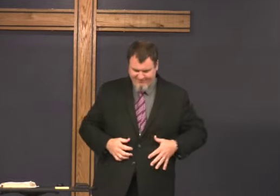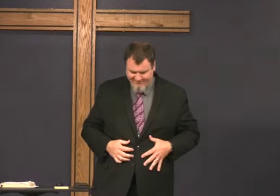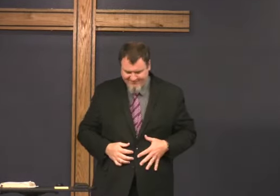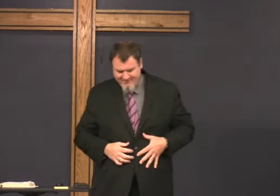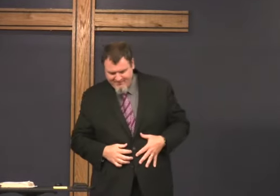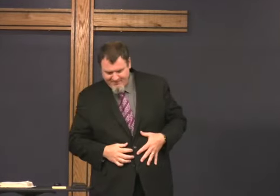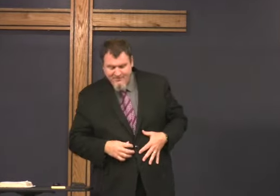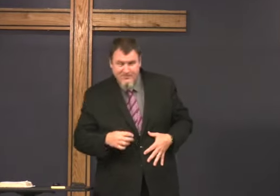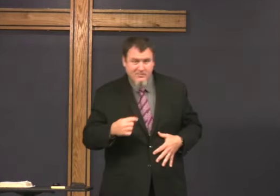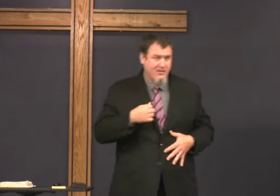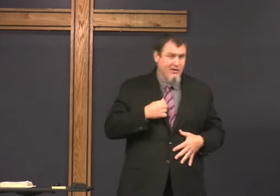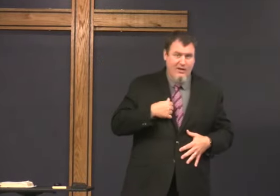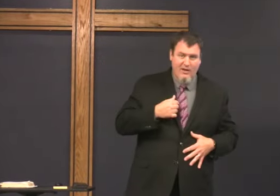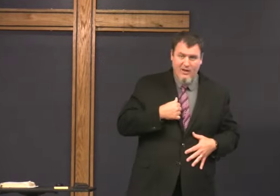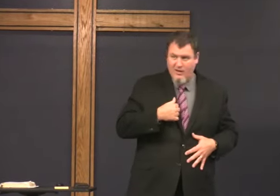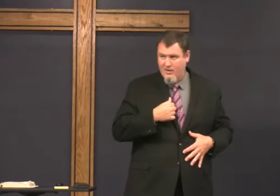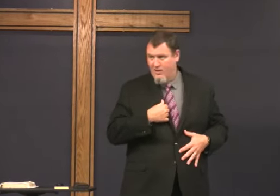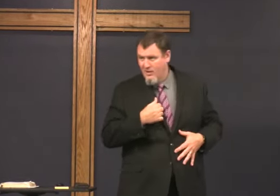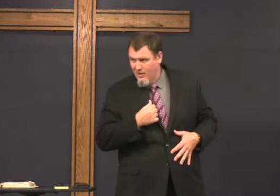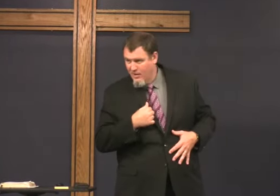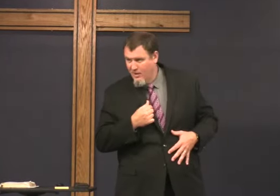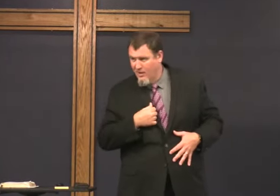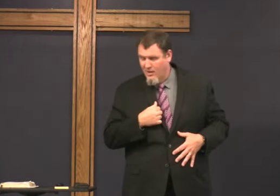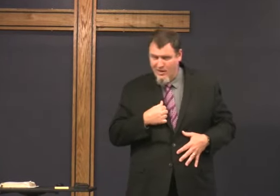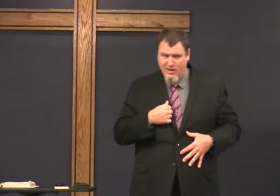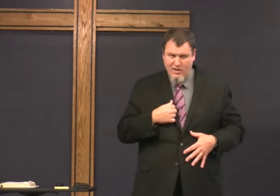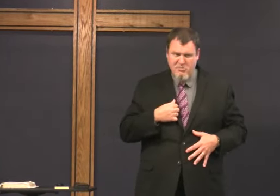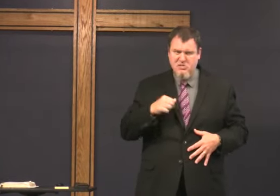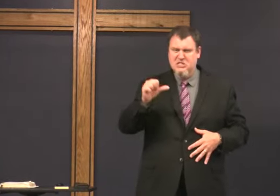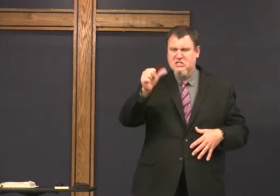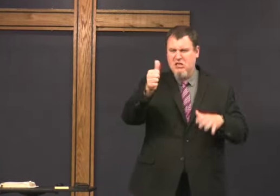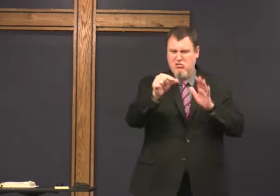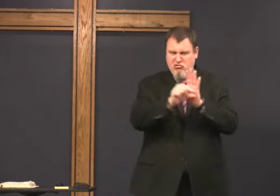And I imagine it as like a sport and a challenge.